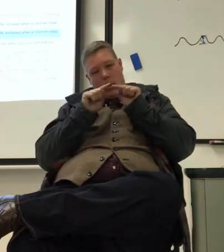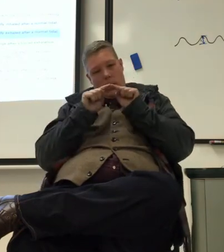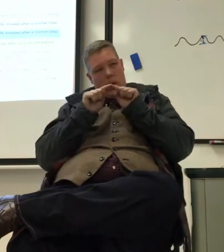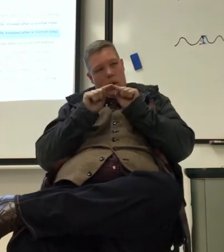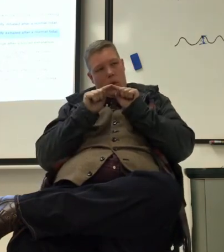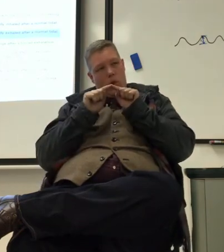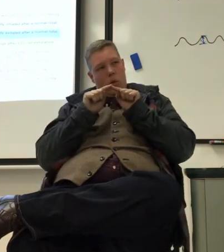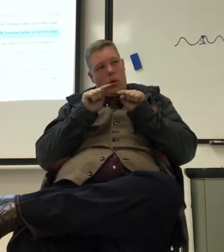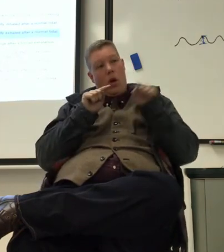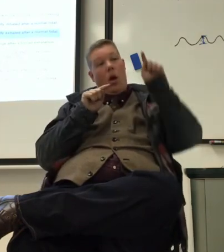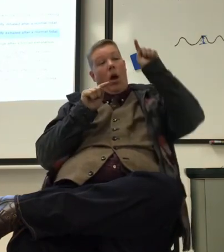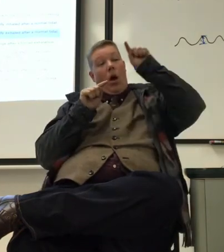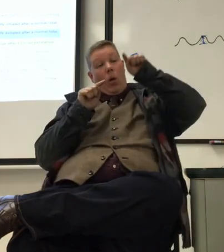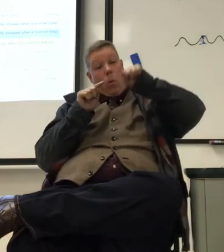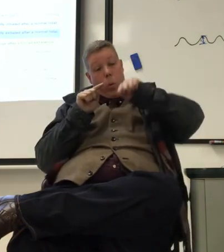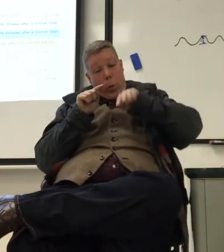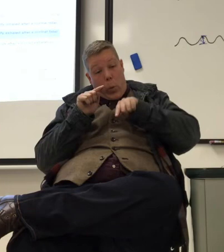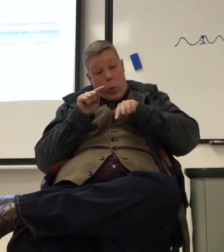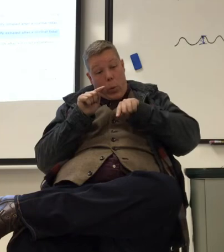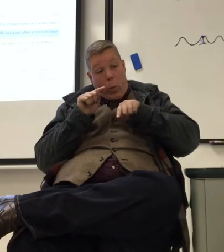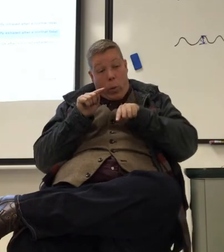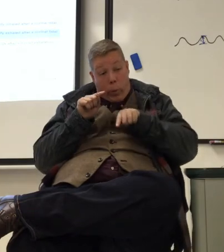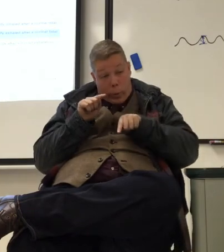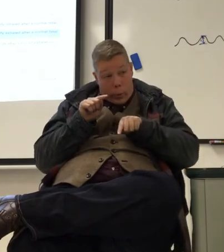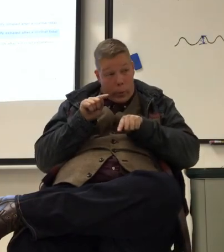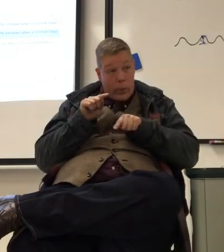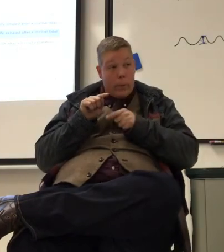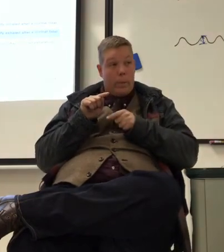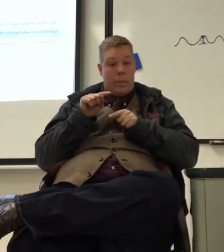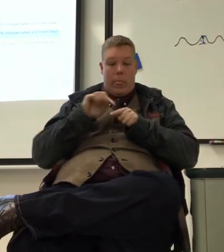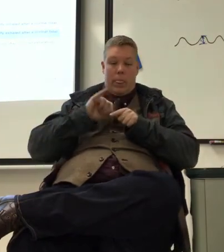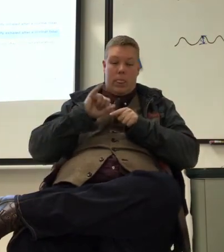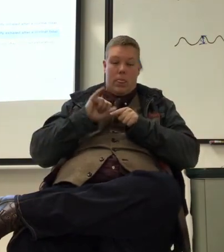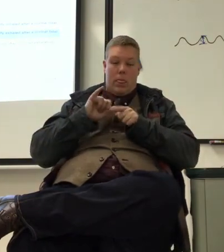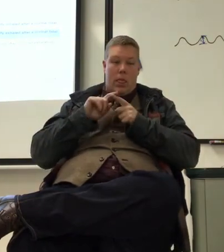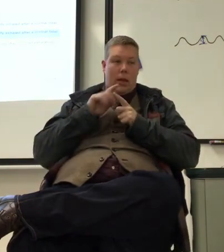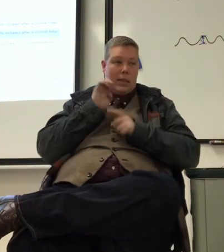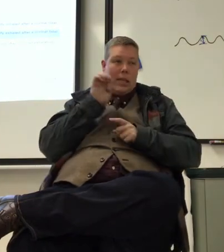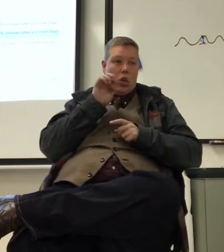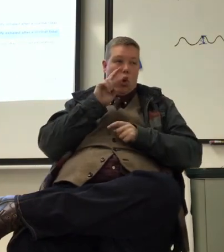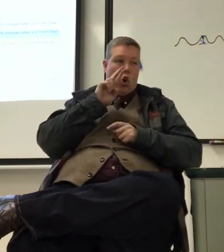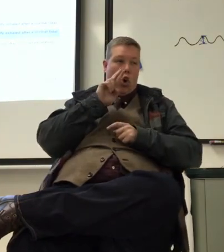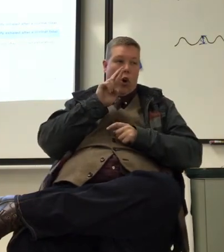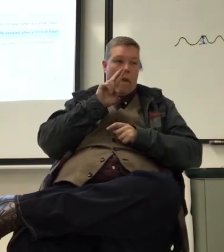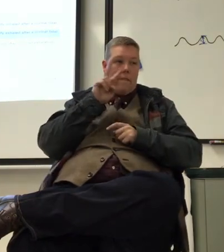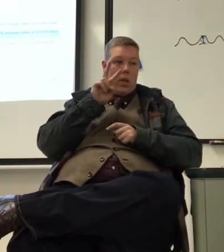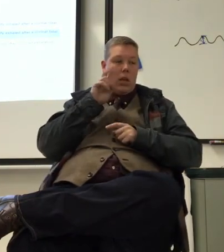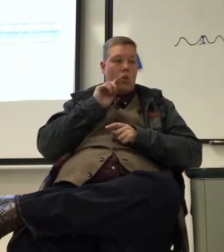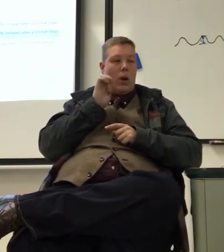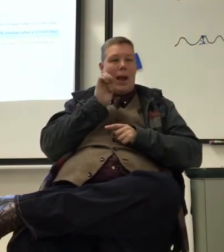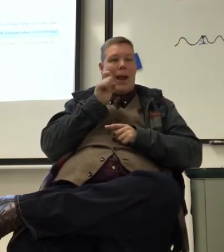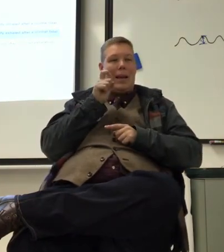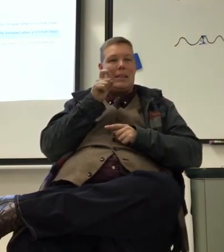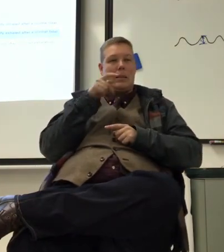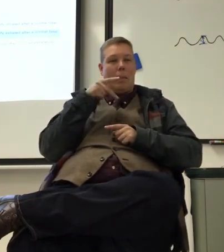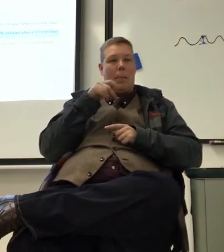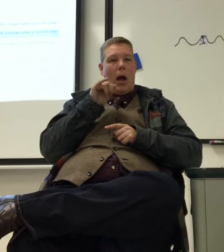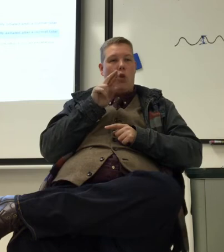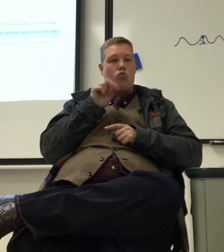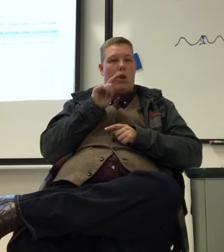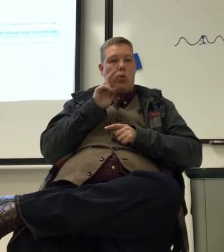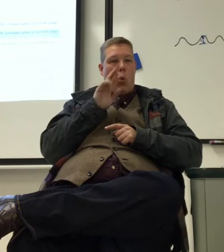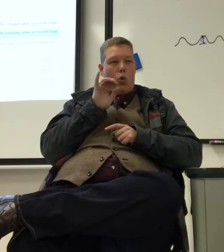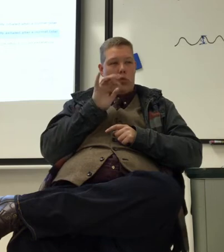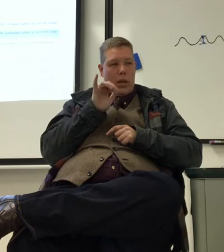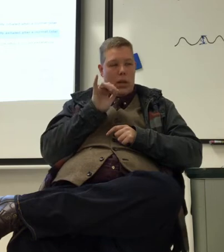bottom of all the air you could possibly get out. And that is referred to as your ERV, your expiratory reserve volume.